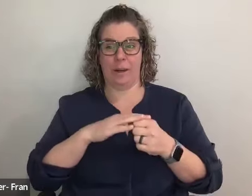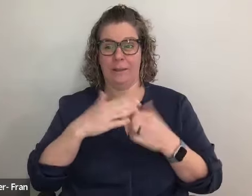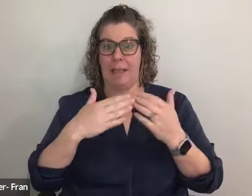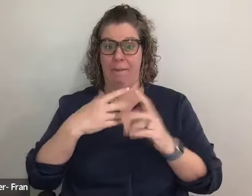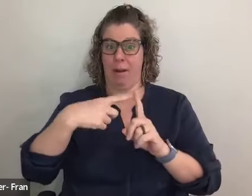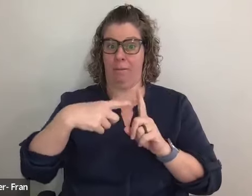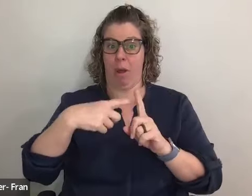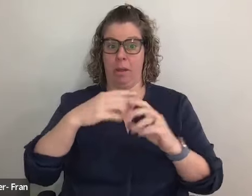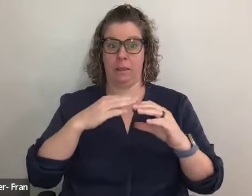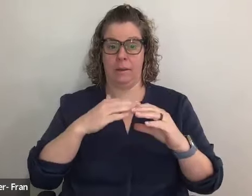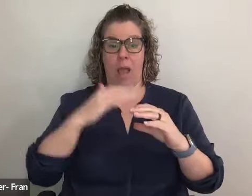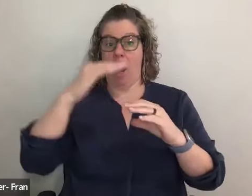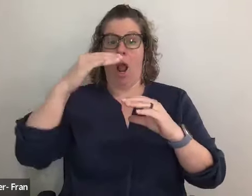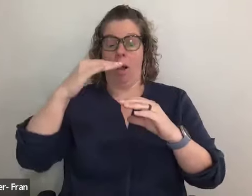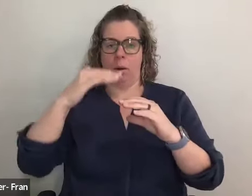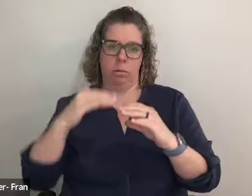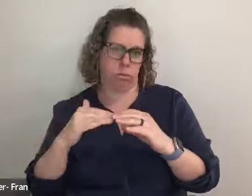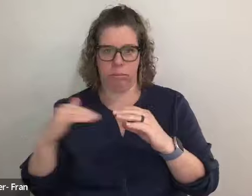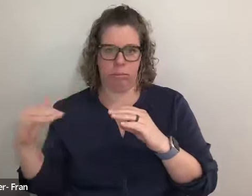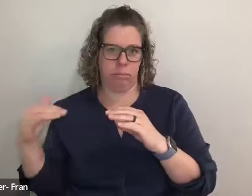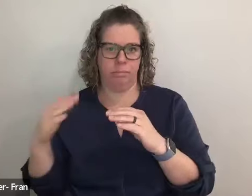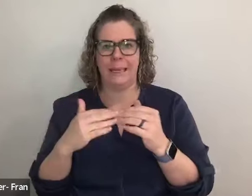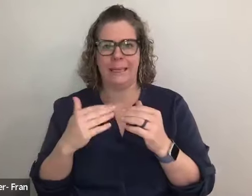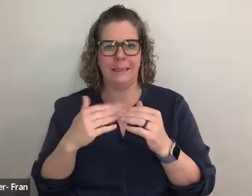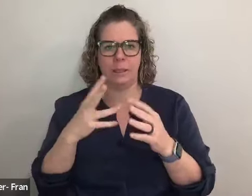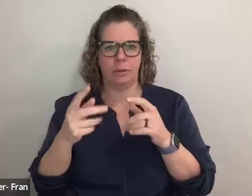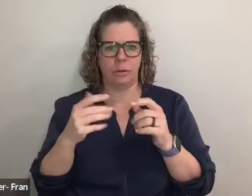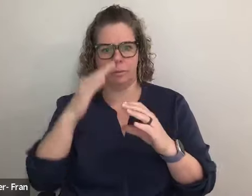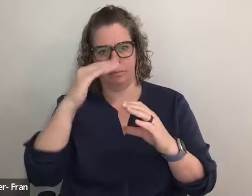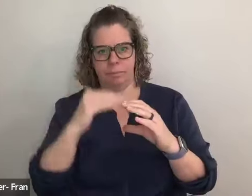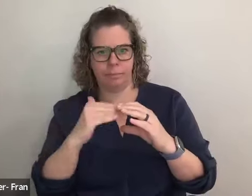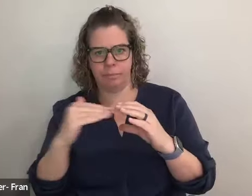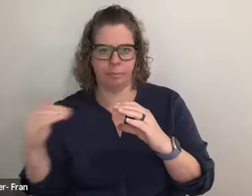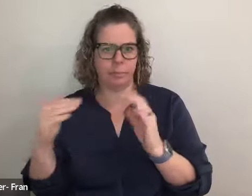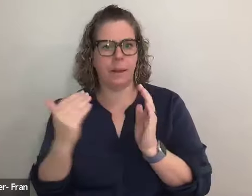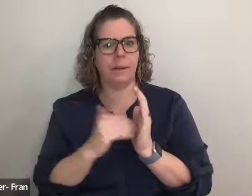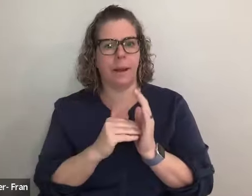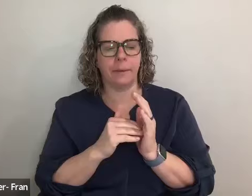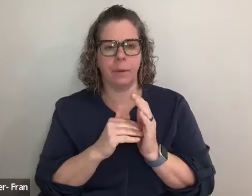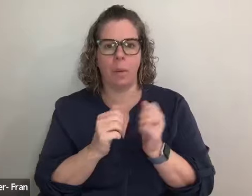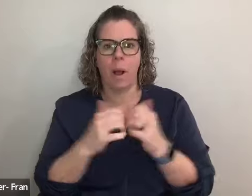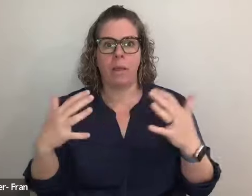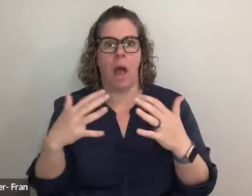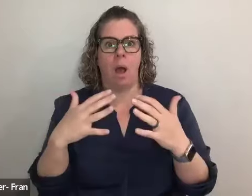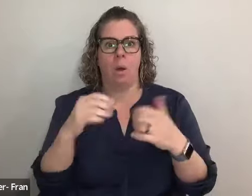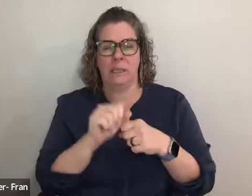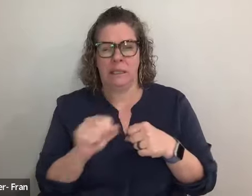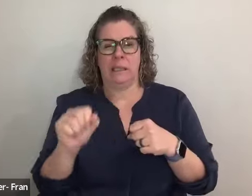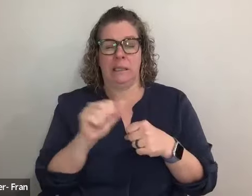and balance is restored relatively quickly and without too much output of